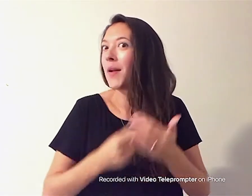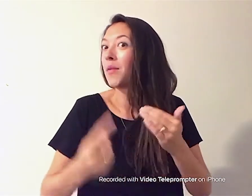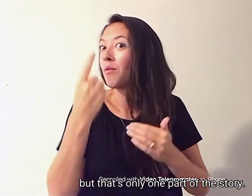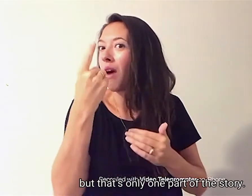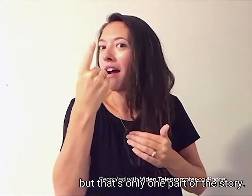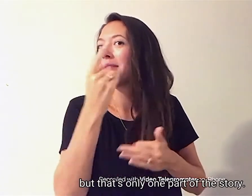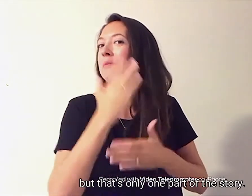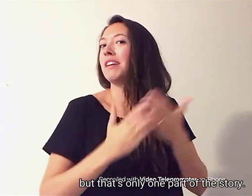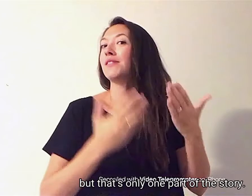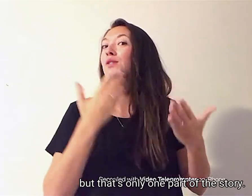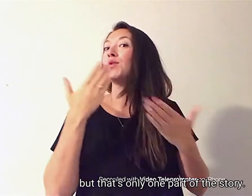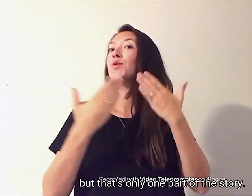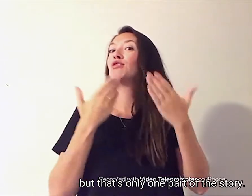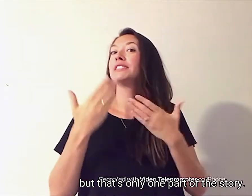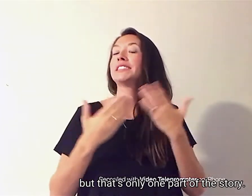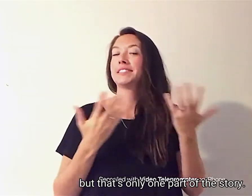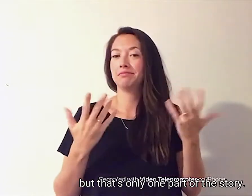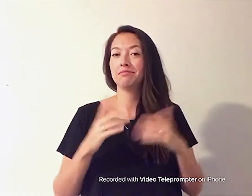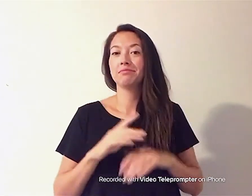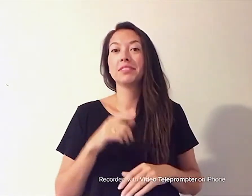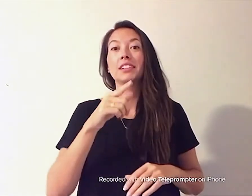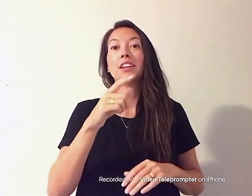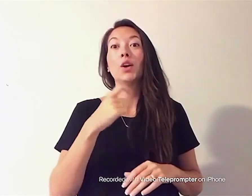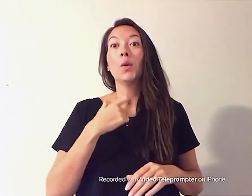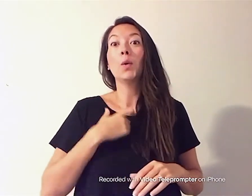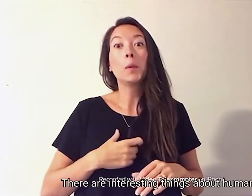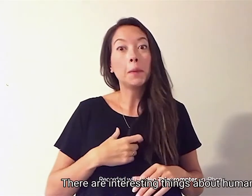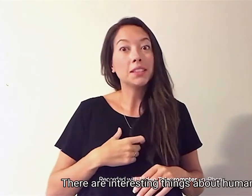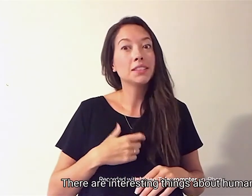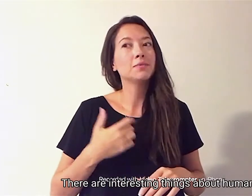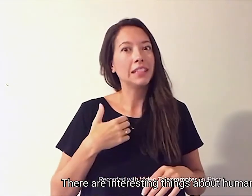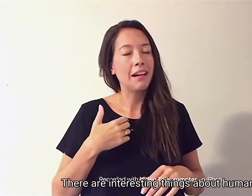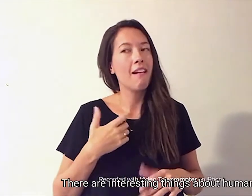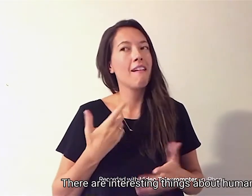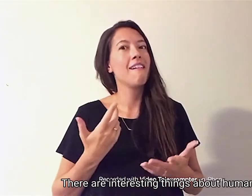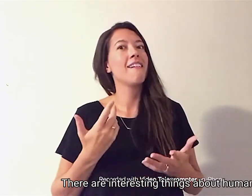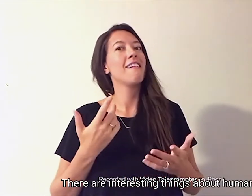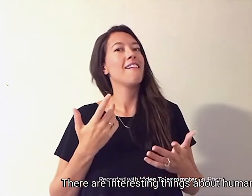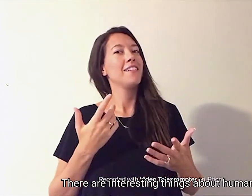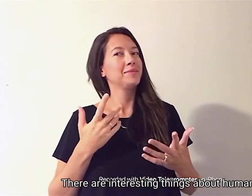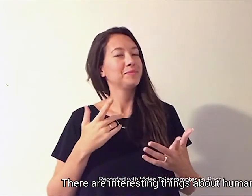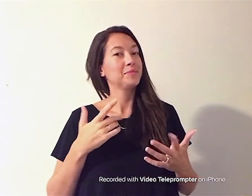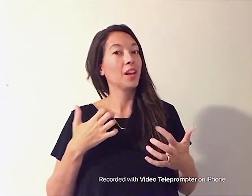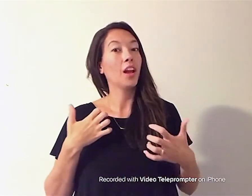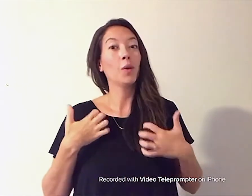but that's only one part of the story. There are interesting things about humans